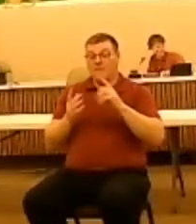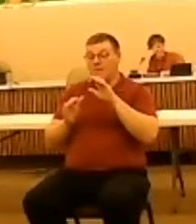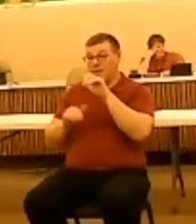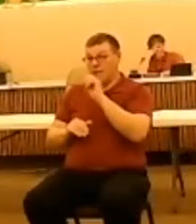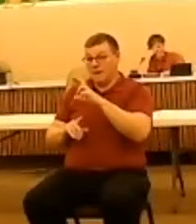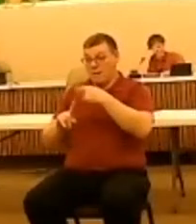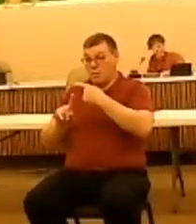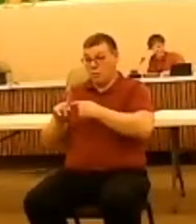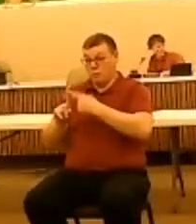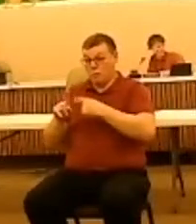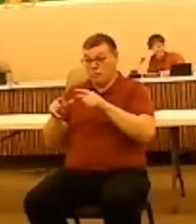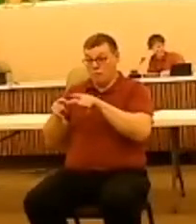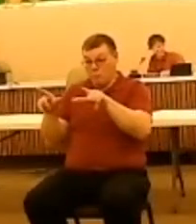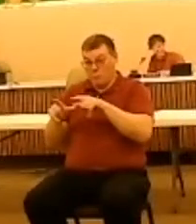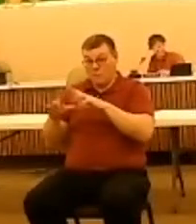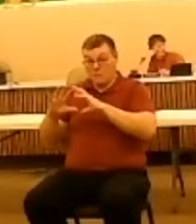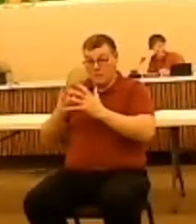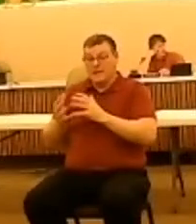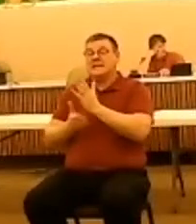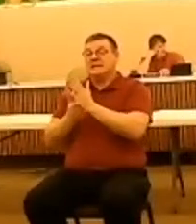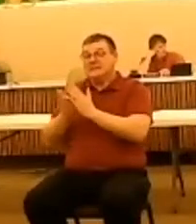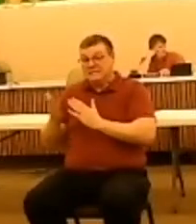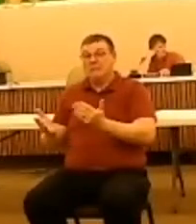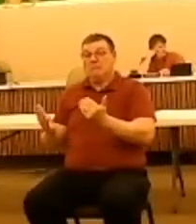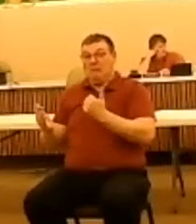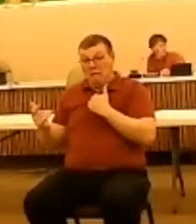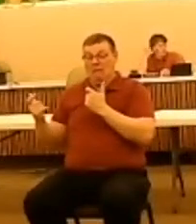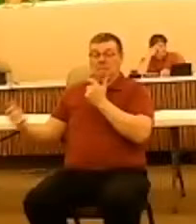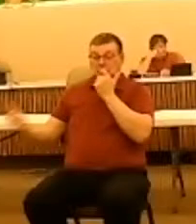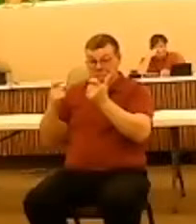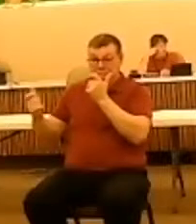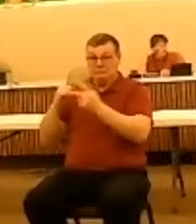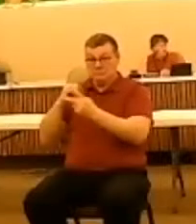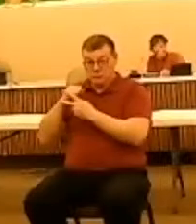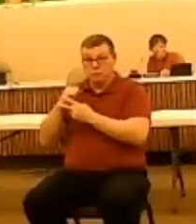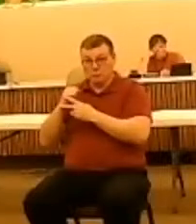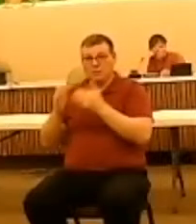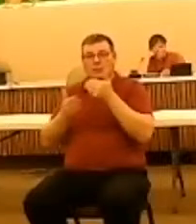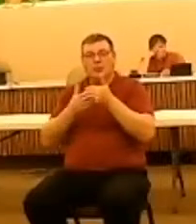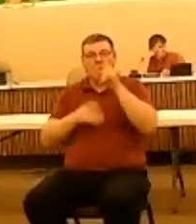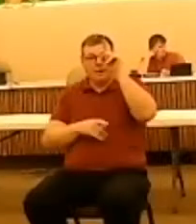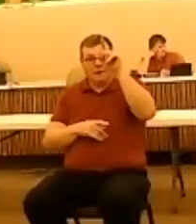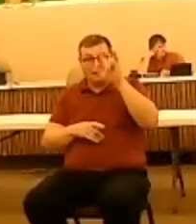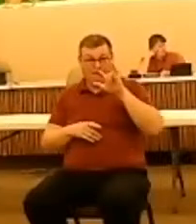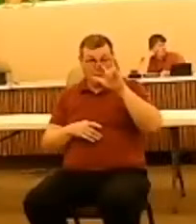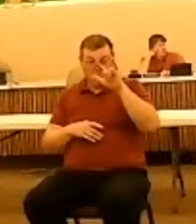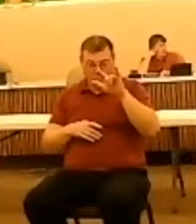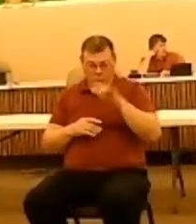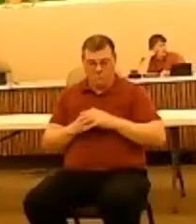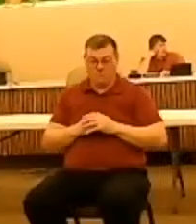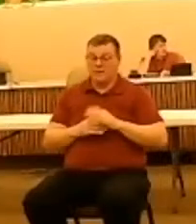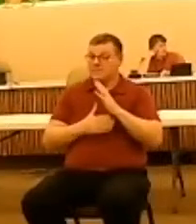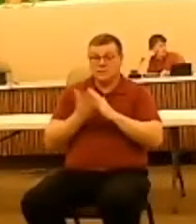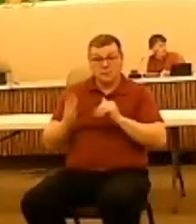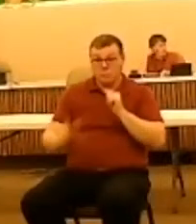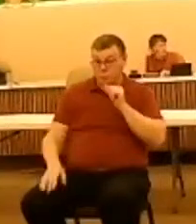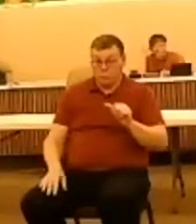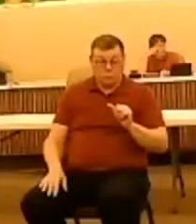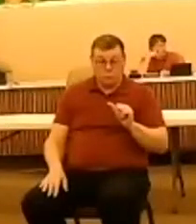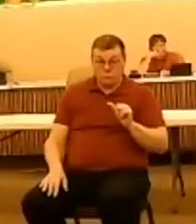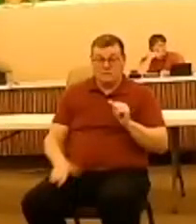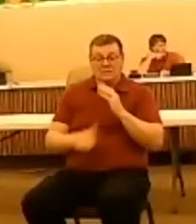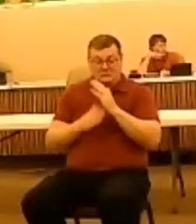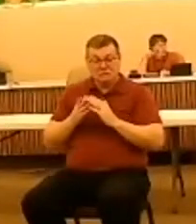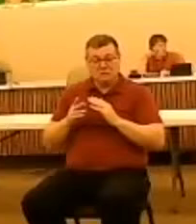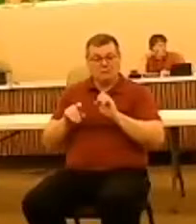rental locations, some do have massive storage, like the ones near the airport. Some do not. Some keep the